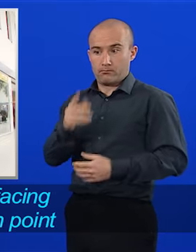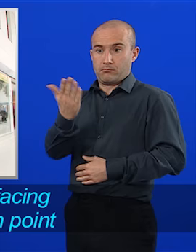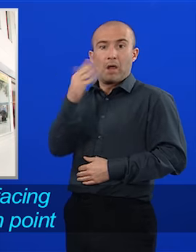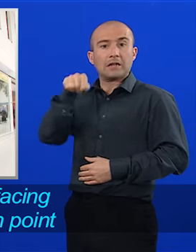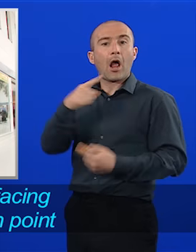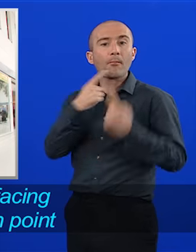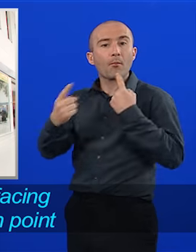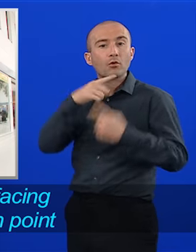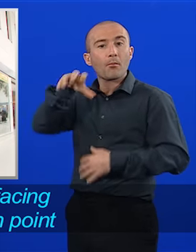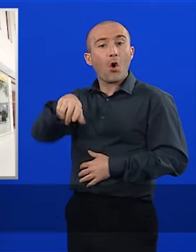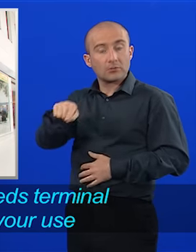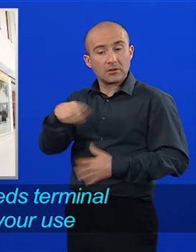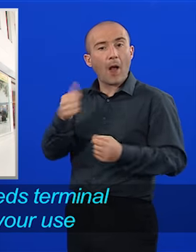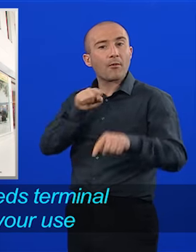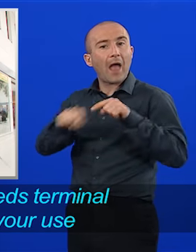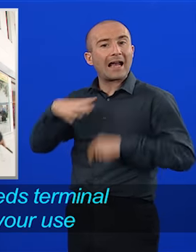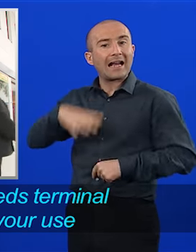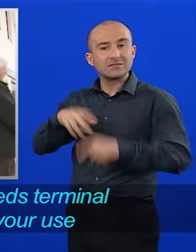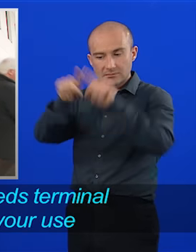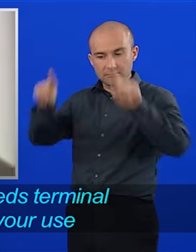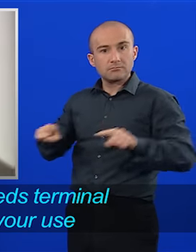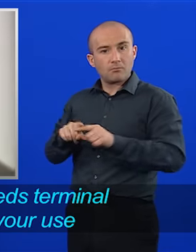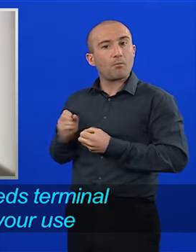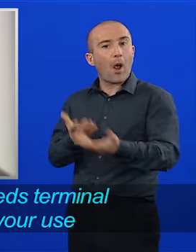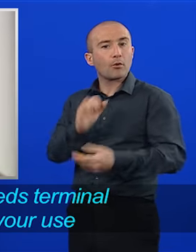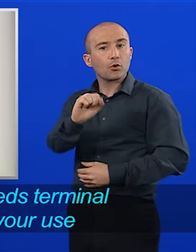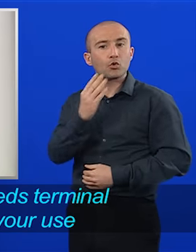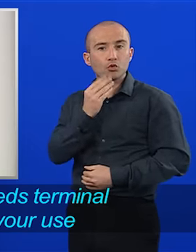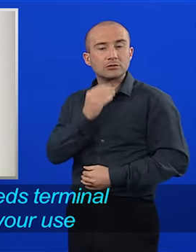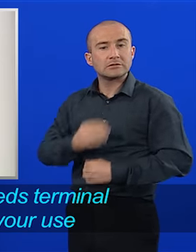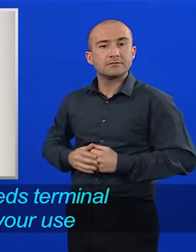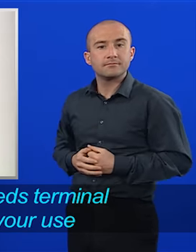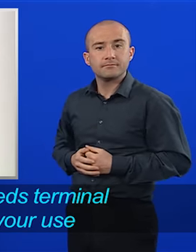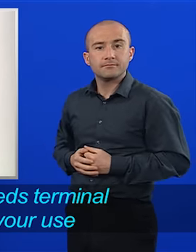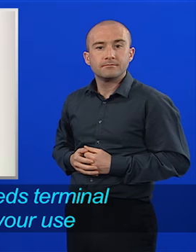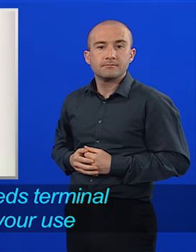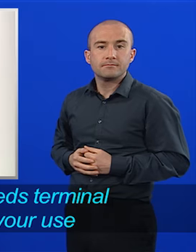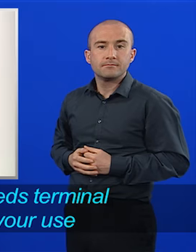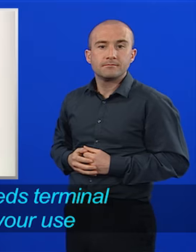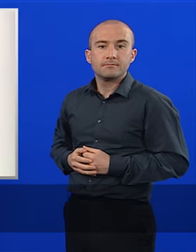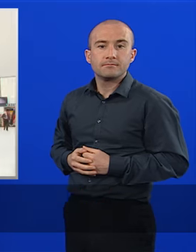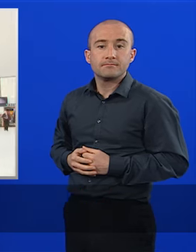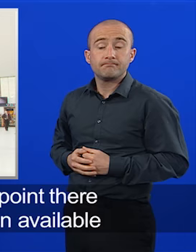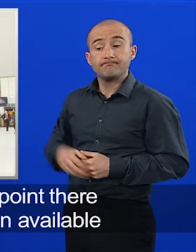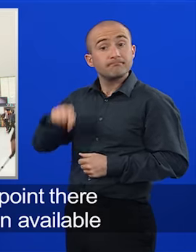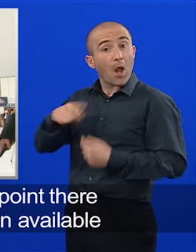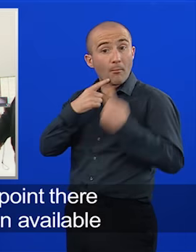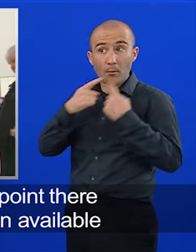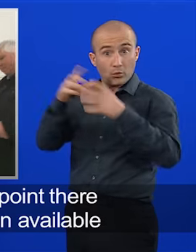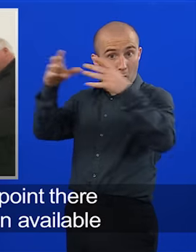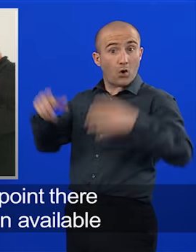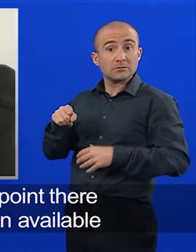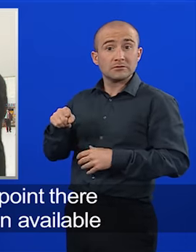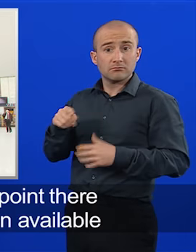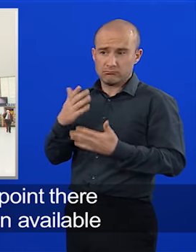the information point where a special needs terminal is provided for your use. At the